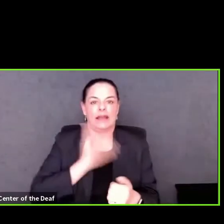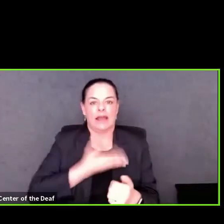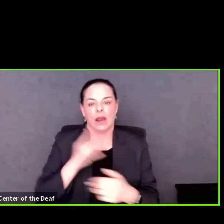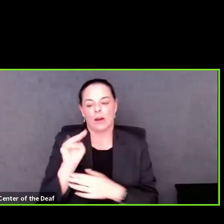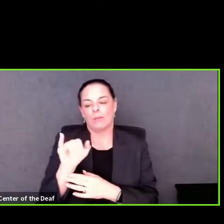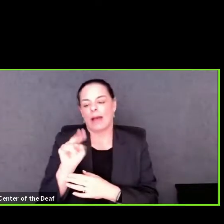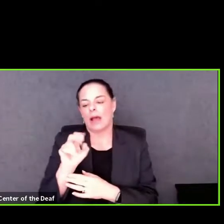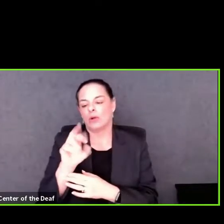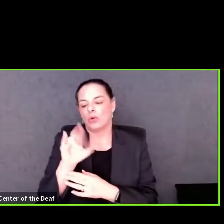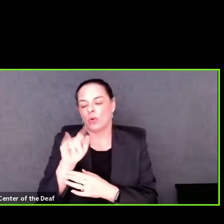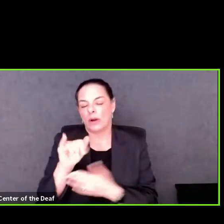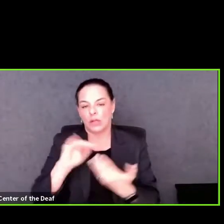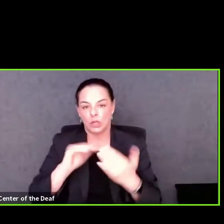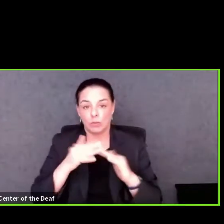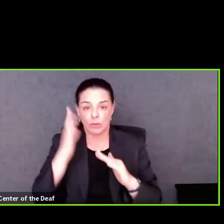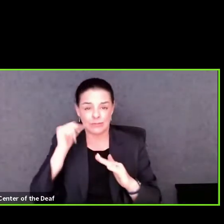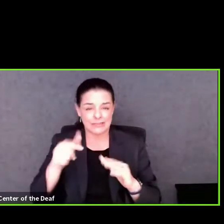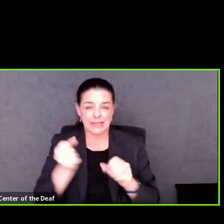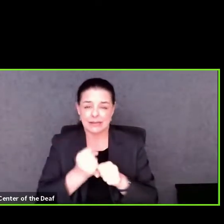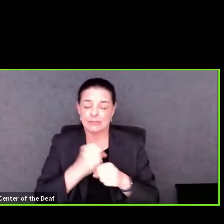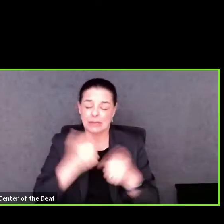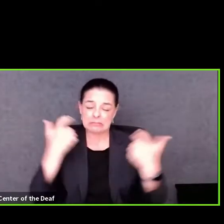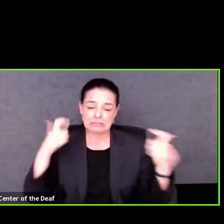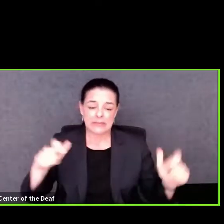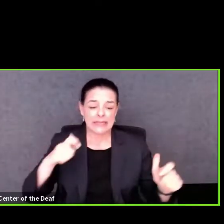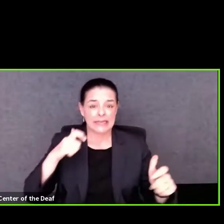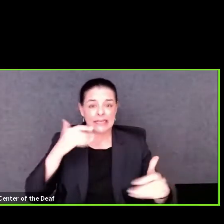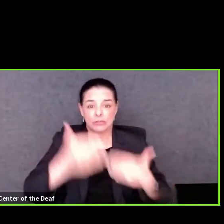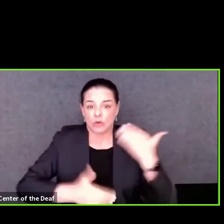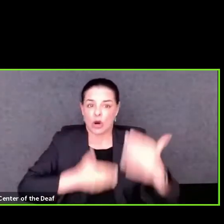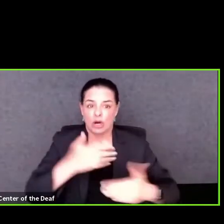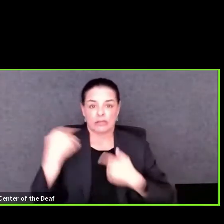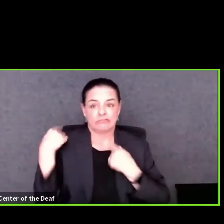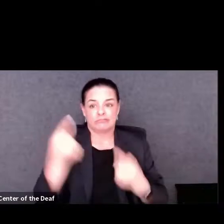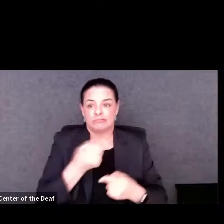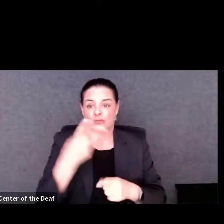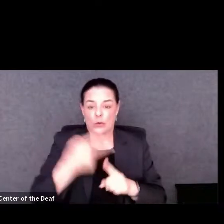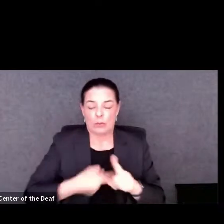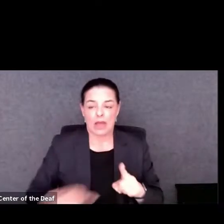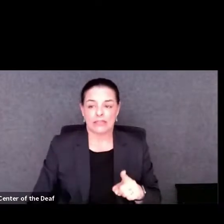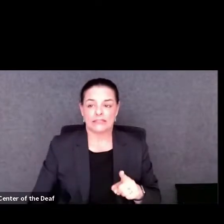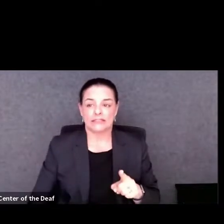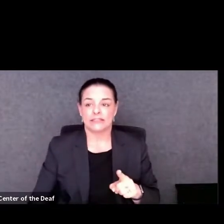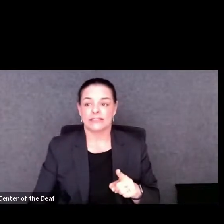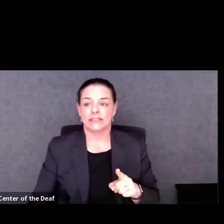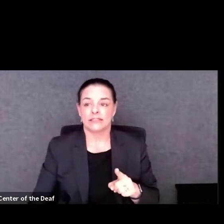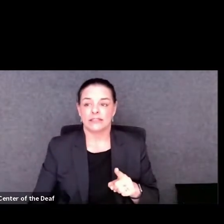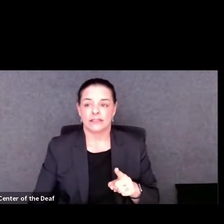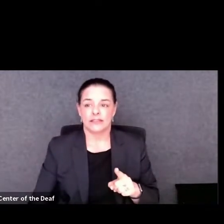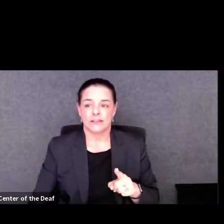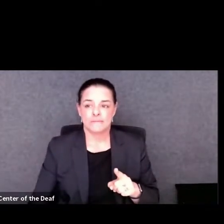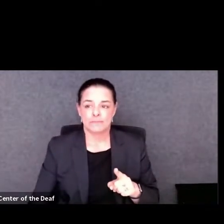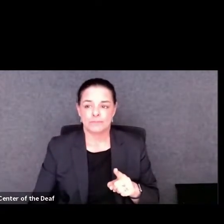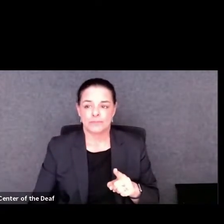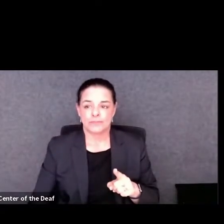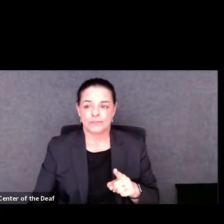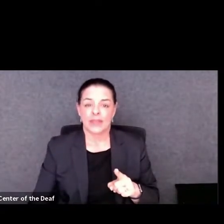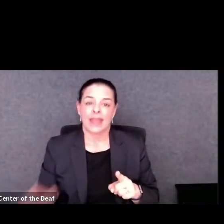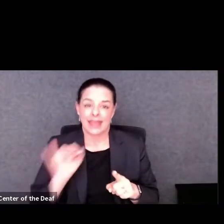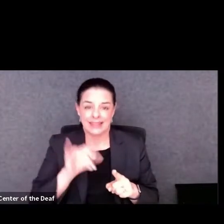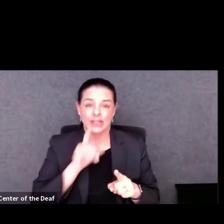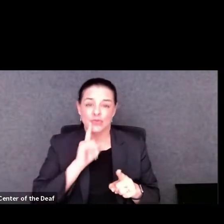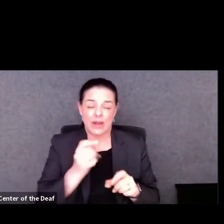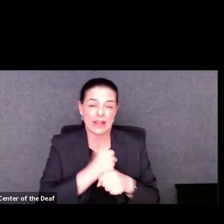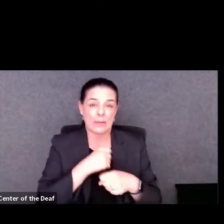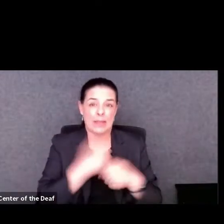communities, as they have made much progress over the past couple of months. These efforts are truly making a difference in our community. And with that,